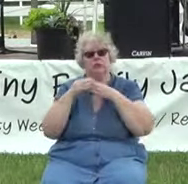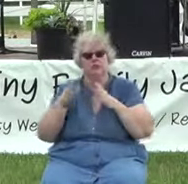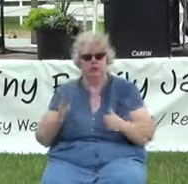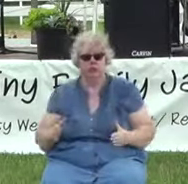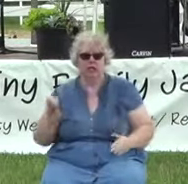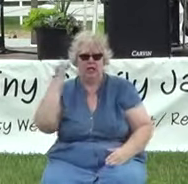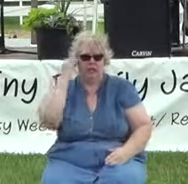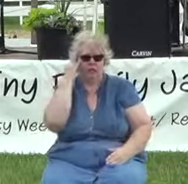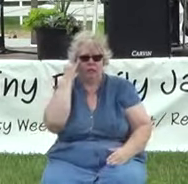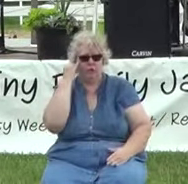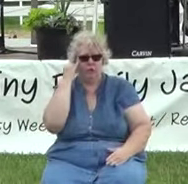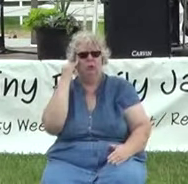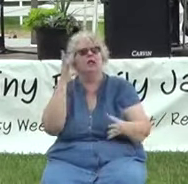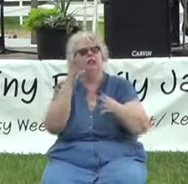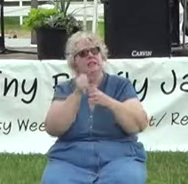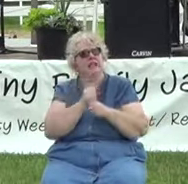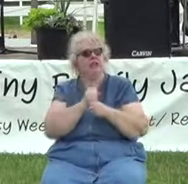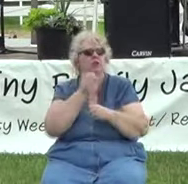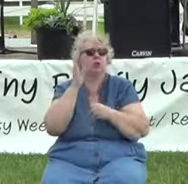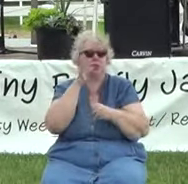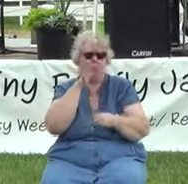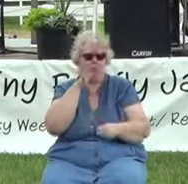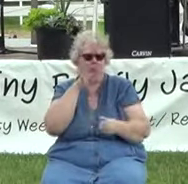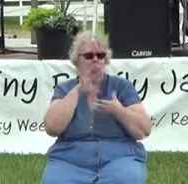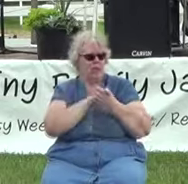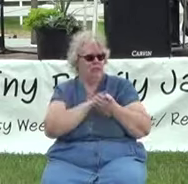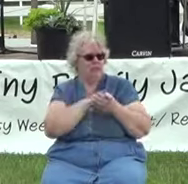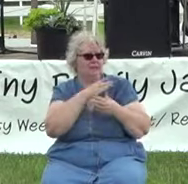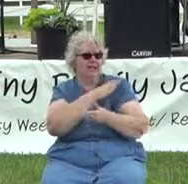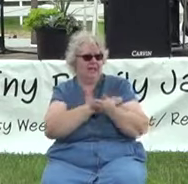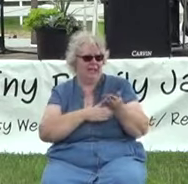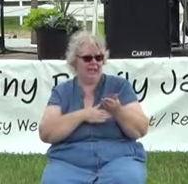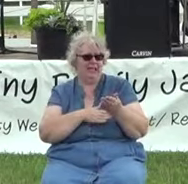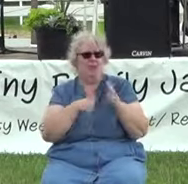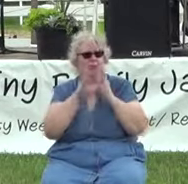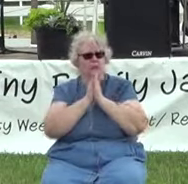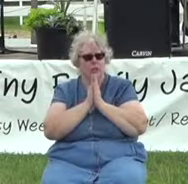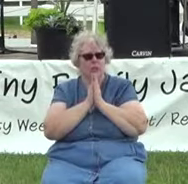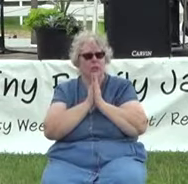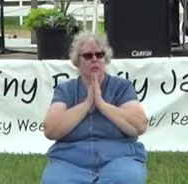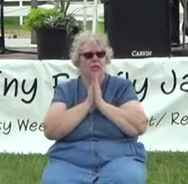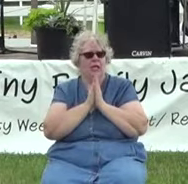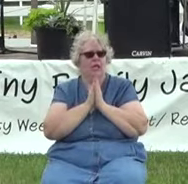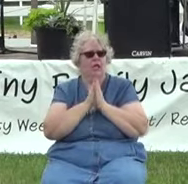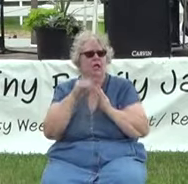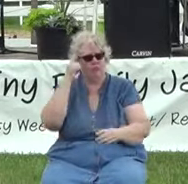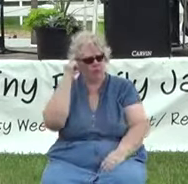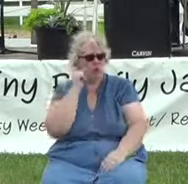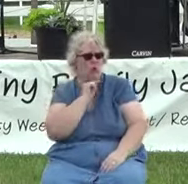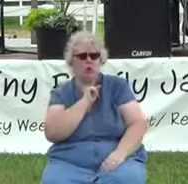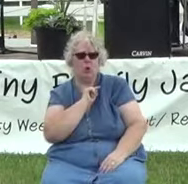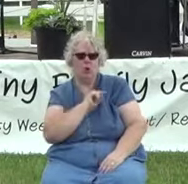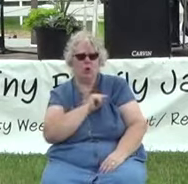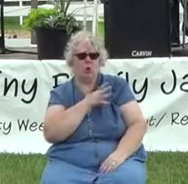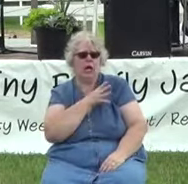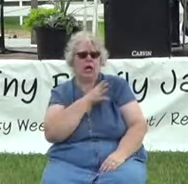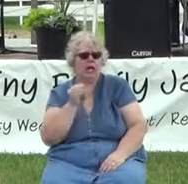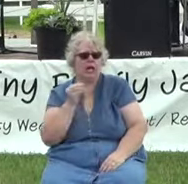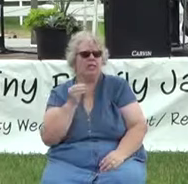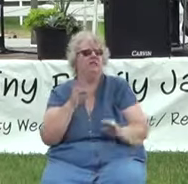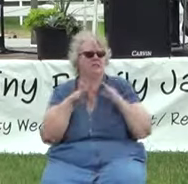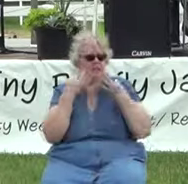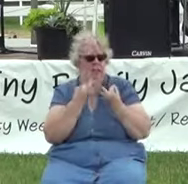your wife's hand and pray for her and pray for your family, hang on to the and see how God opens heaven for